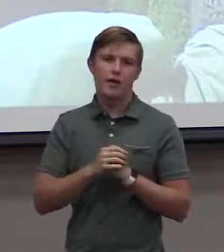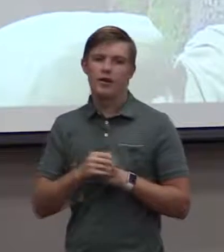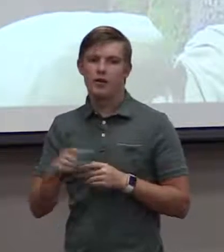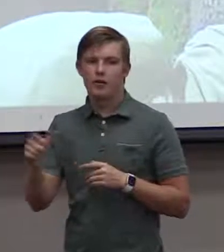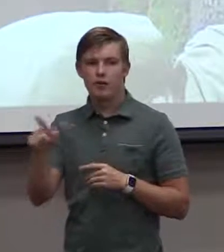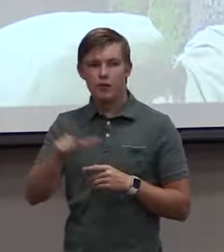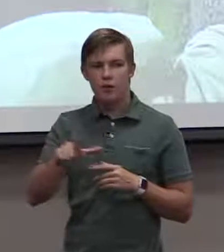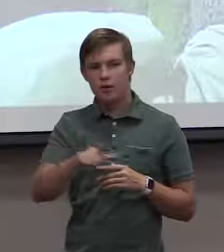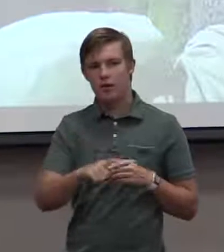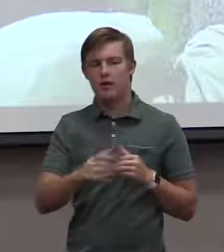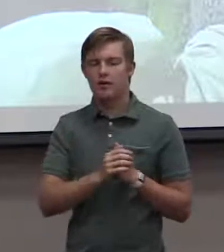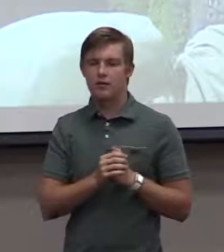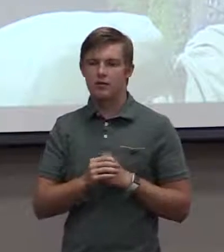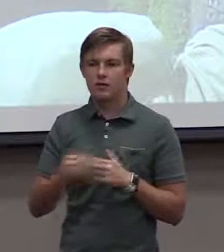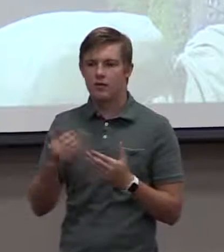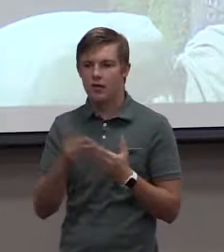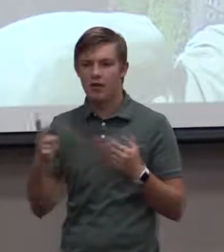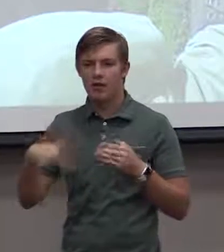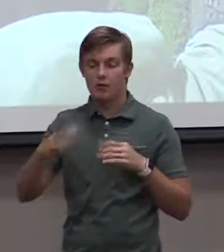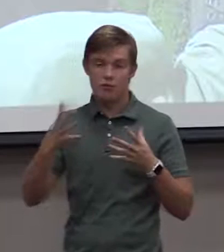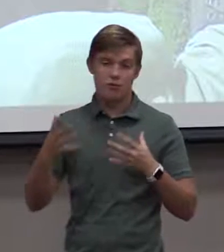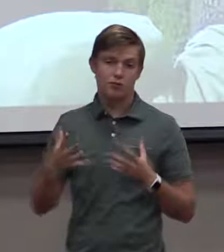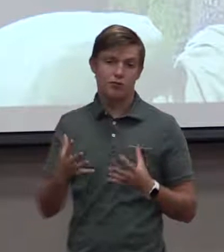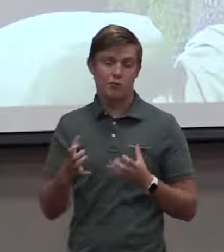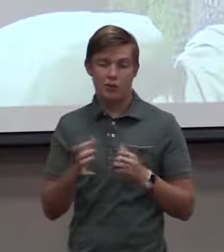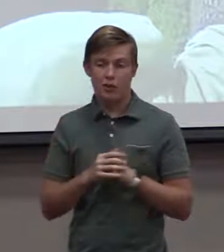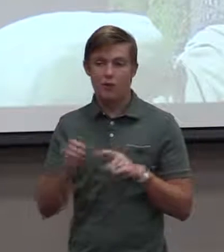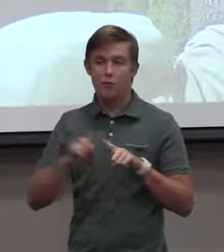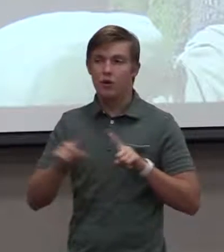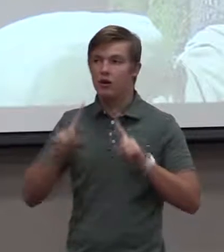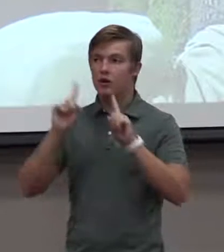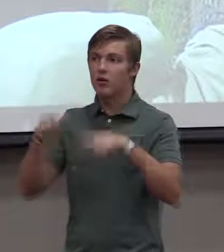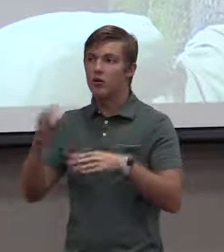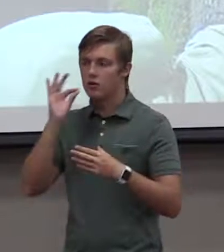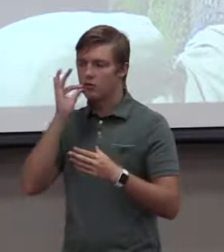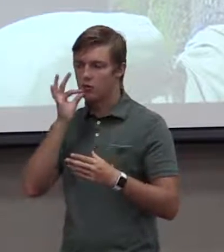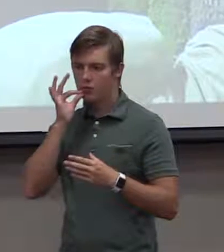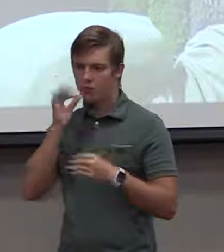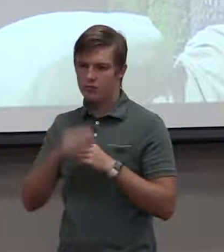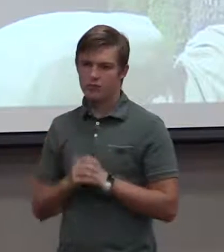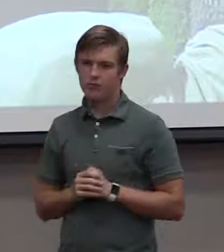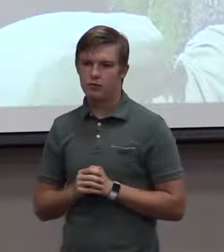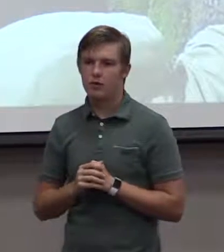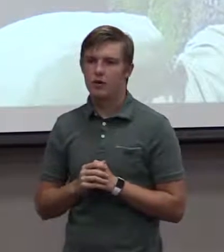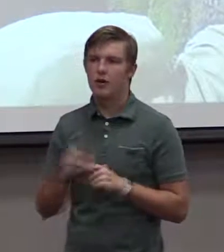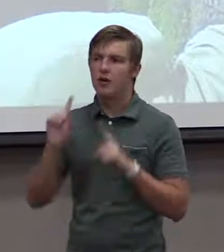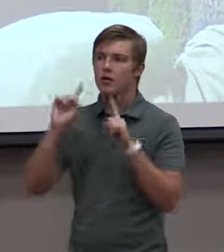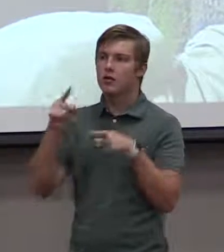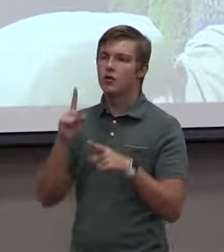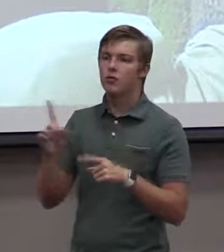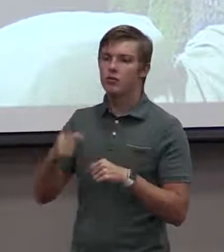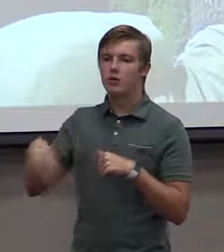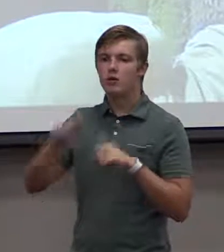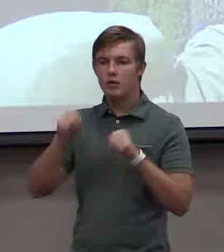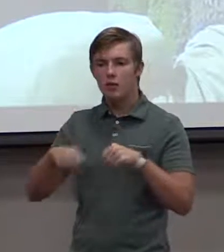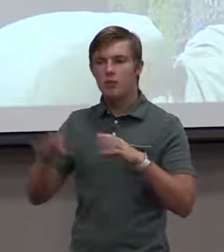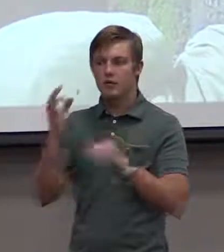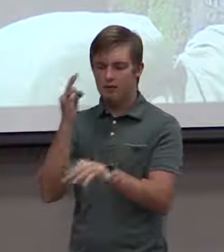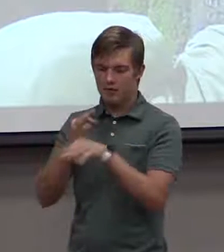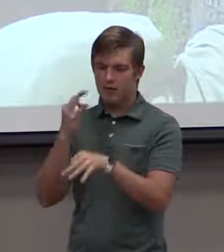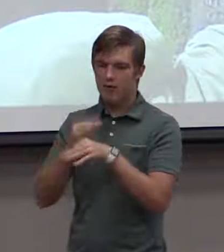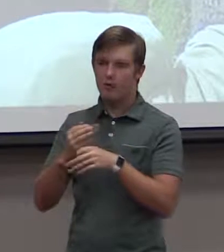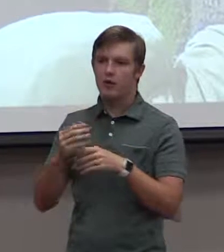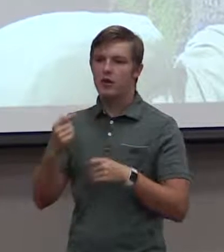logistics that you would like to have security in, but rather you go where you can be fruitful and you go where you can be faithful and you have a here am